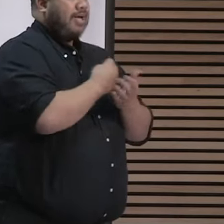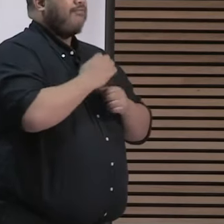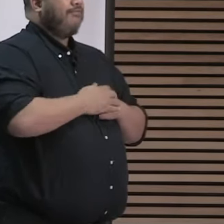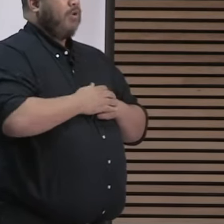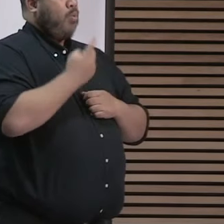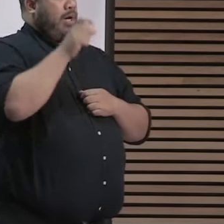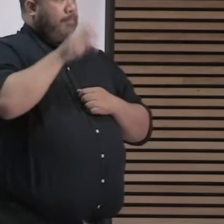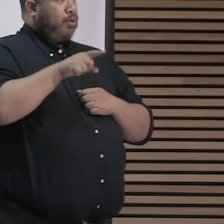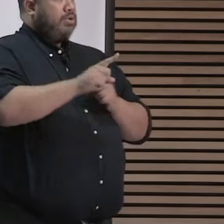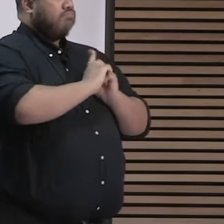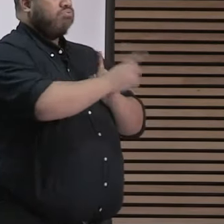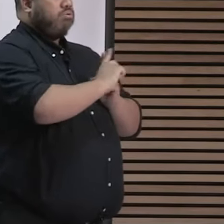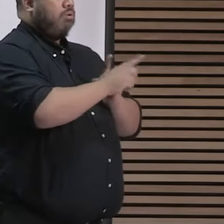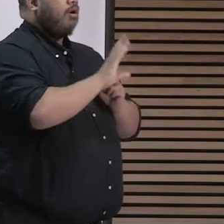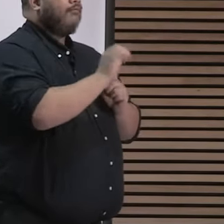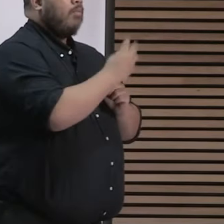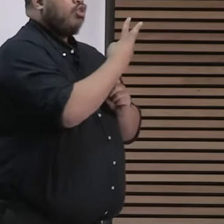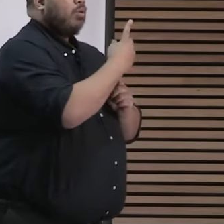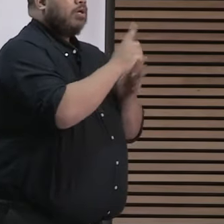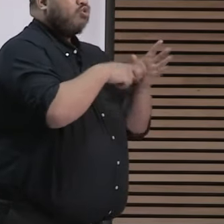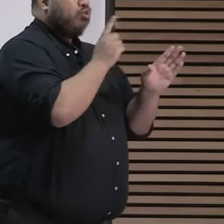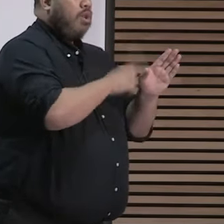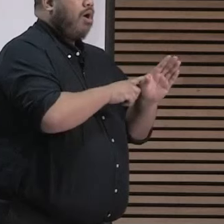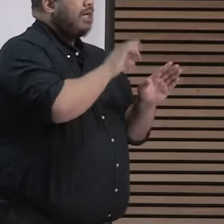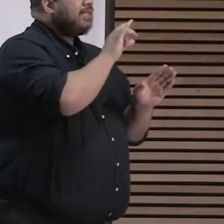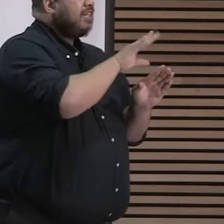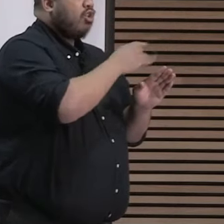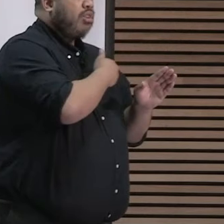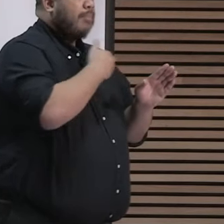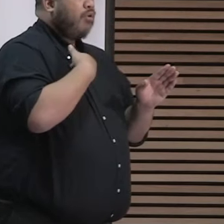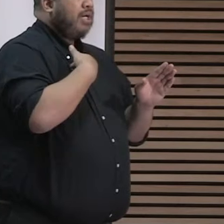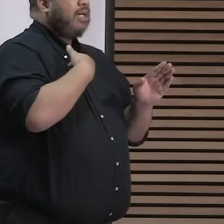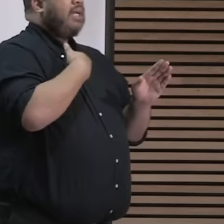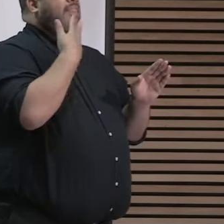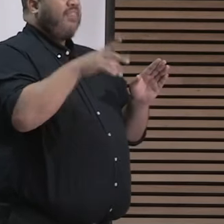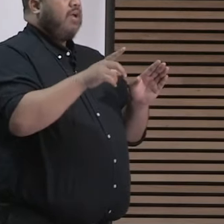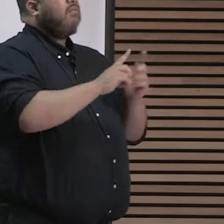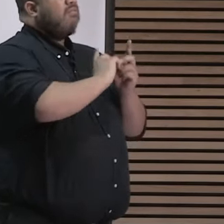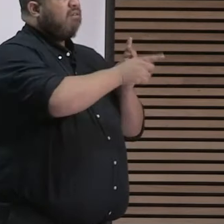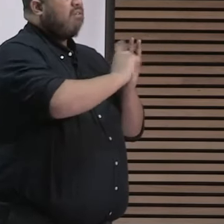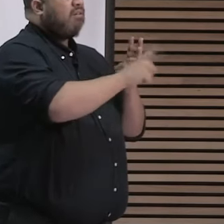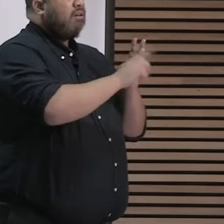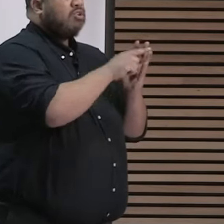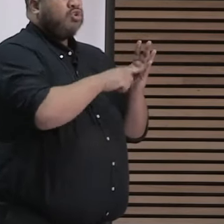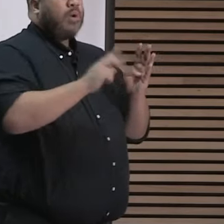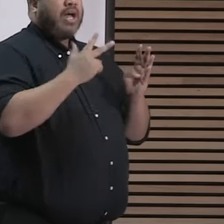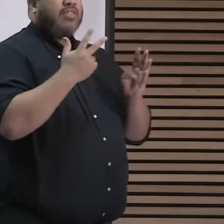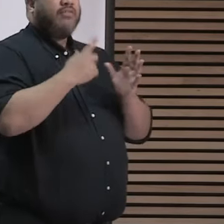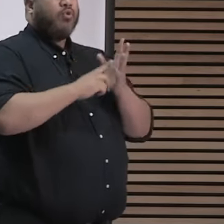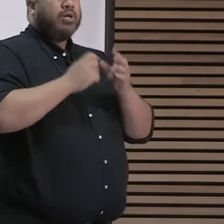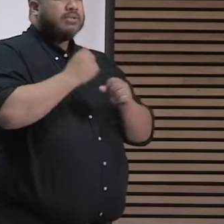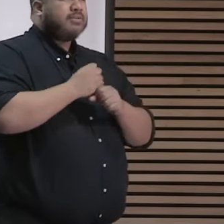the 31st of July, initially at 10:09am, and then between the 8th of August at 10:10am,